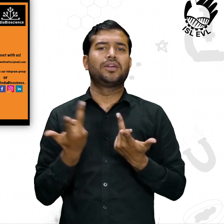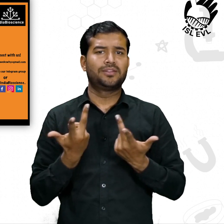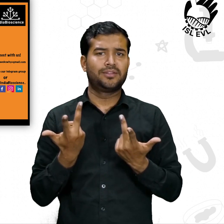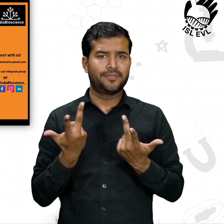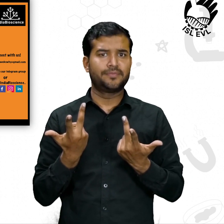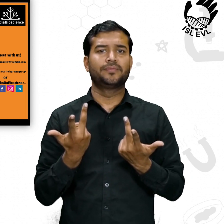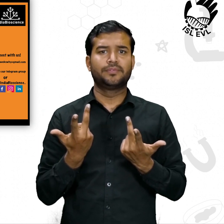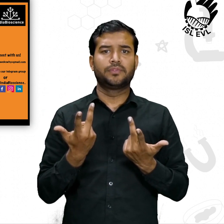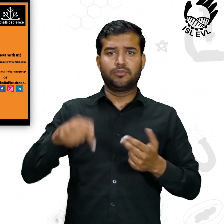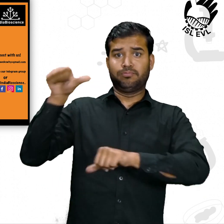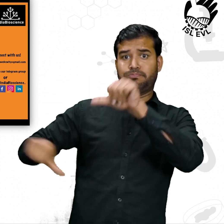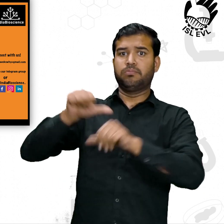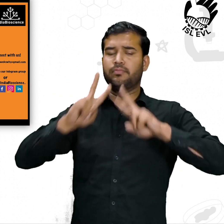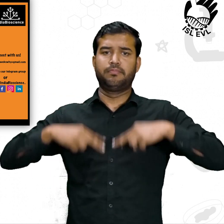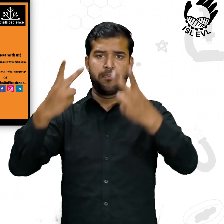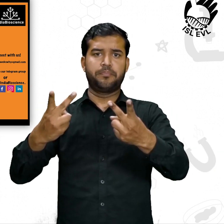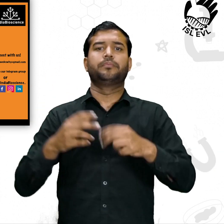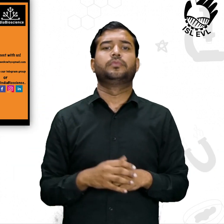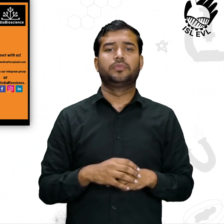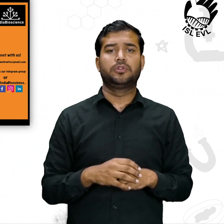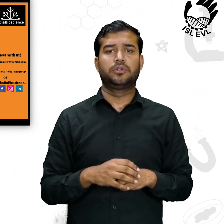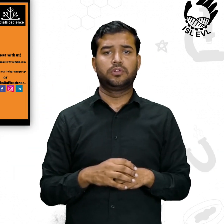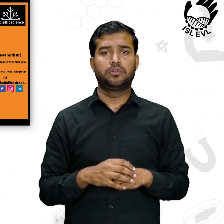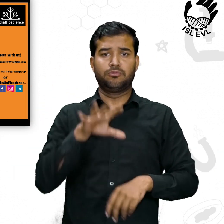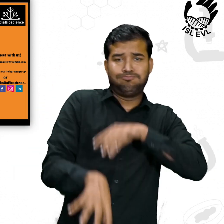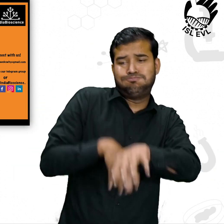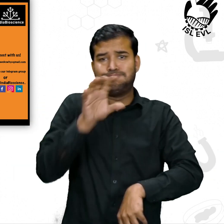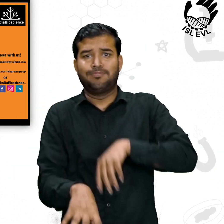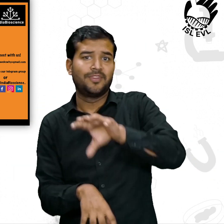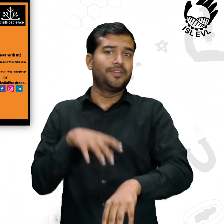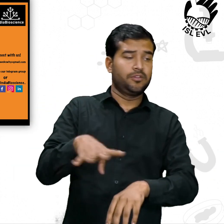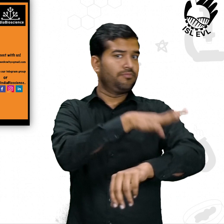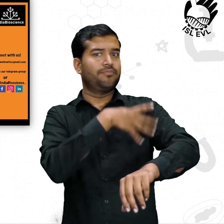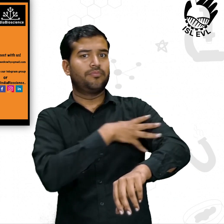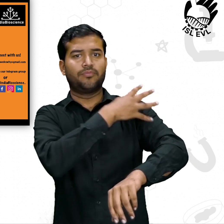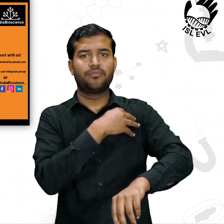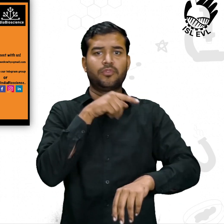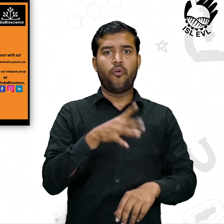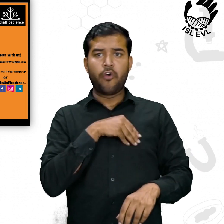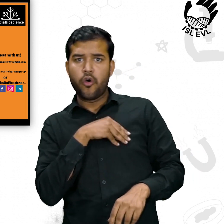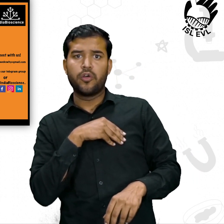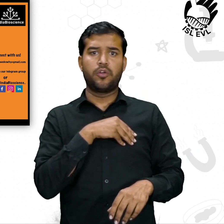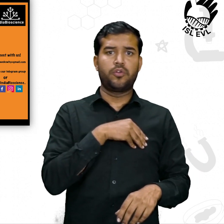Tiger are like mainly they are the apex predators. So of course they don't have to fear something. So they don't